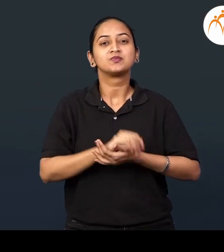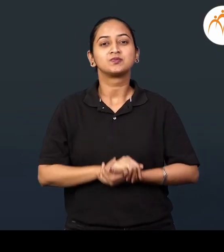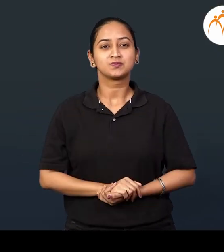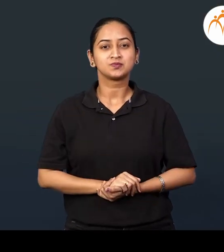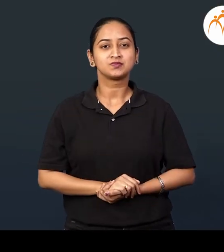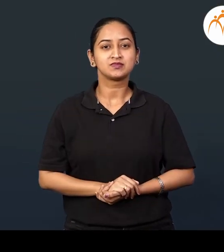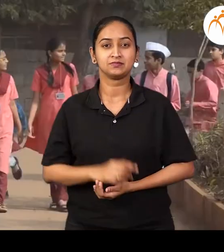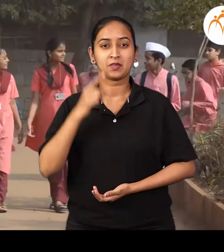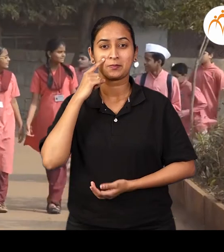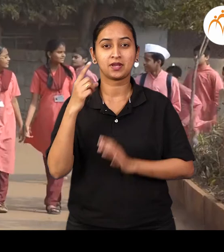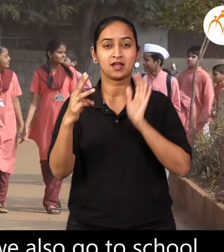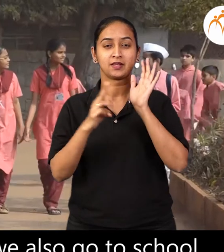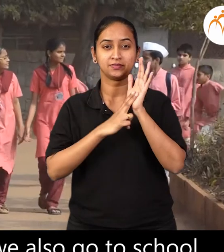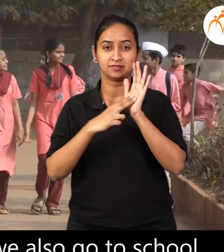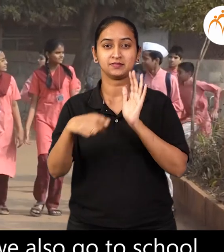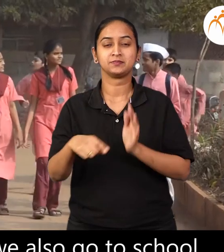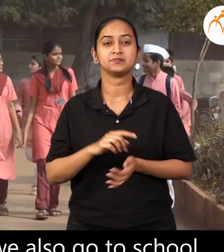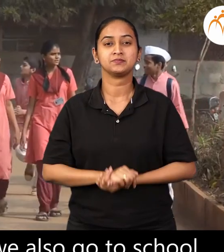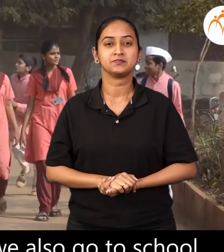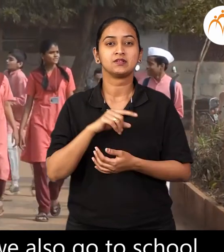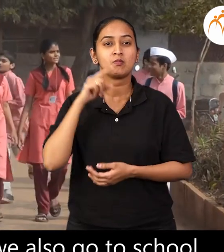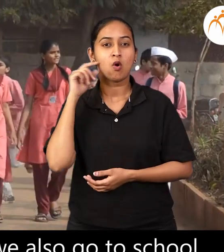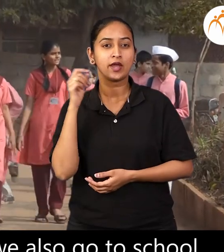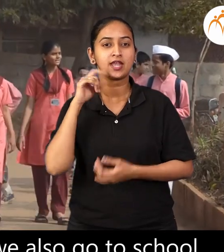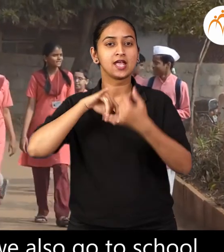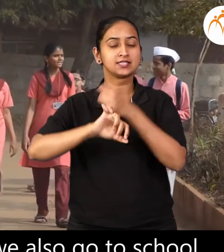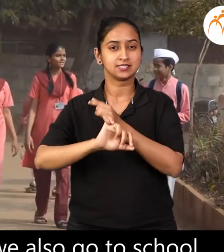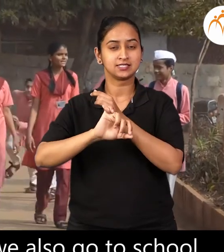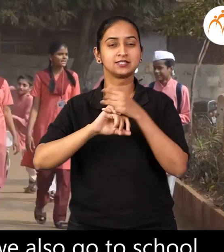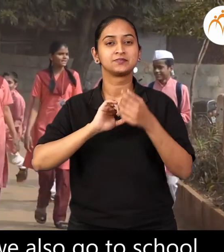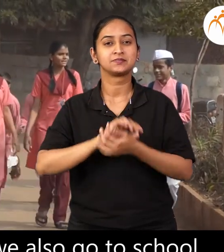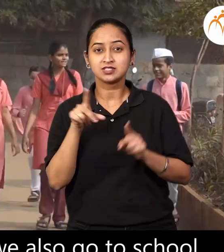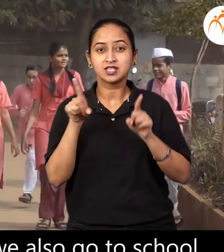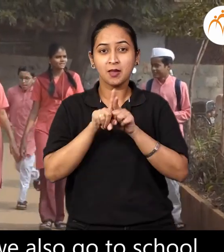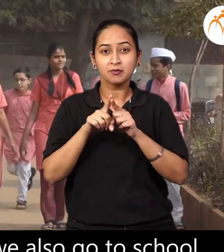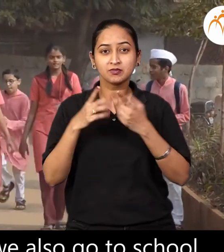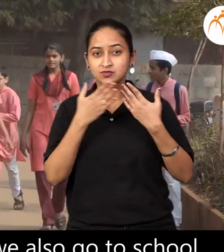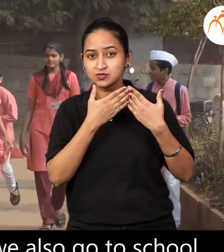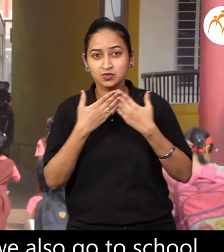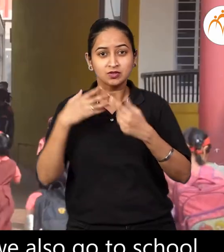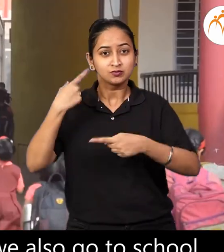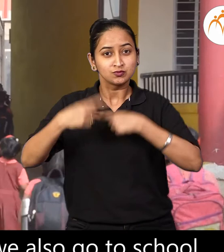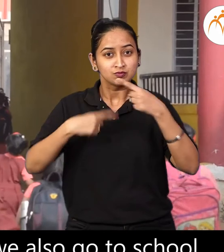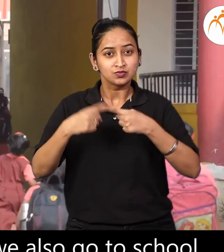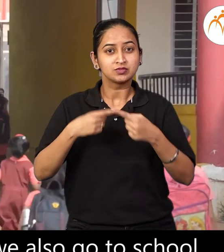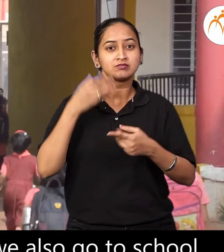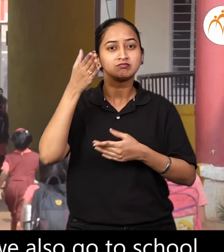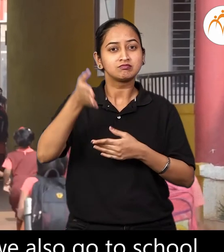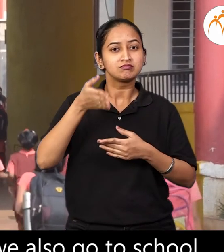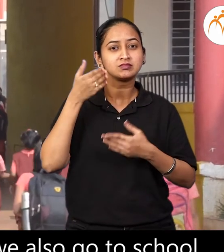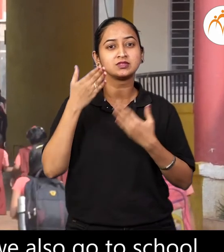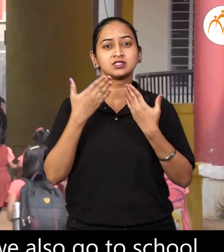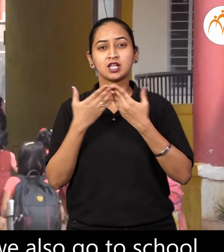we learn? Like Salim and Sania, we also go to